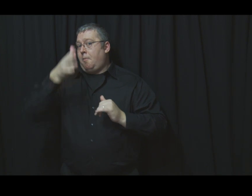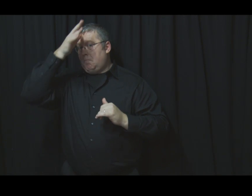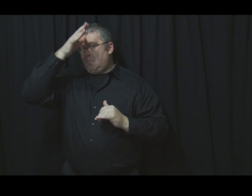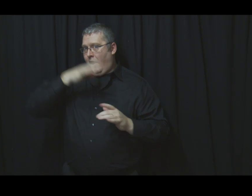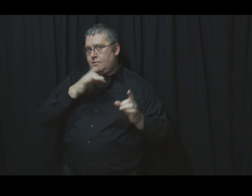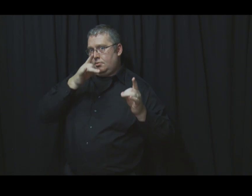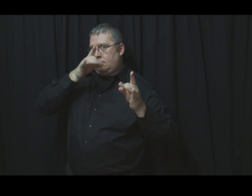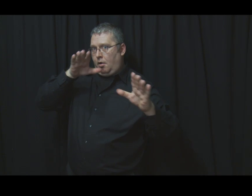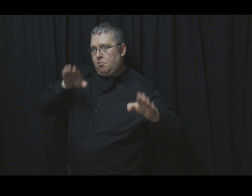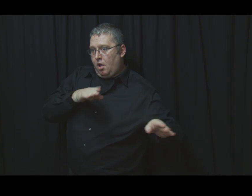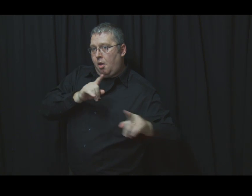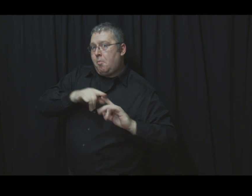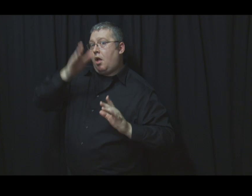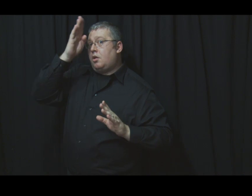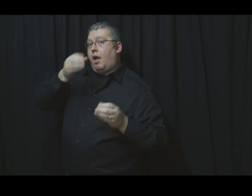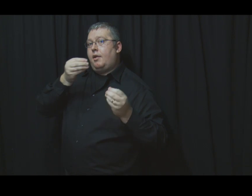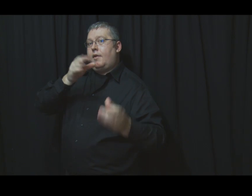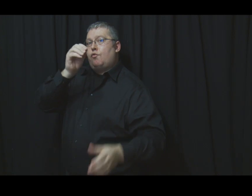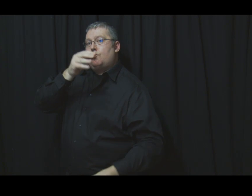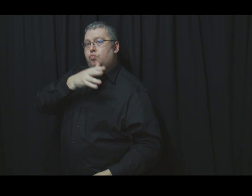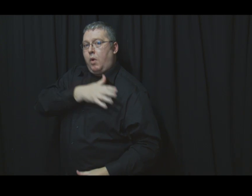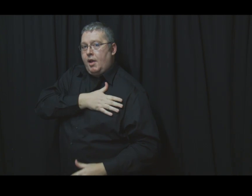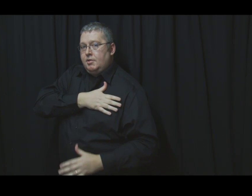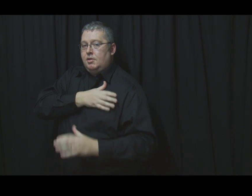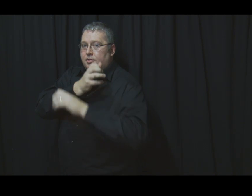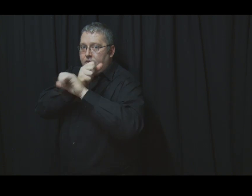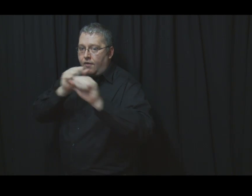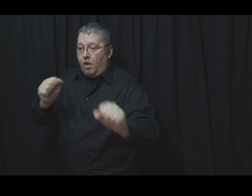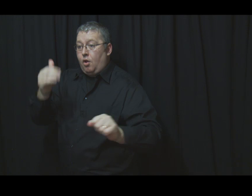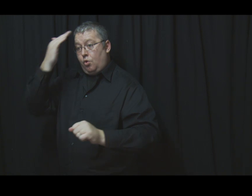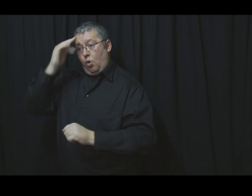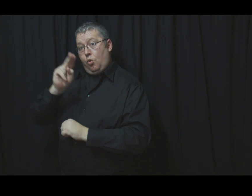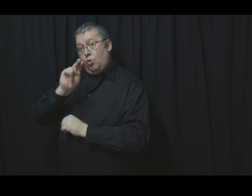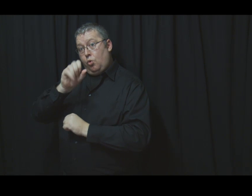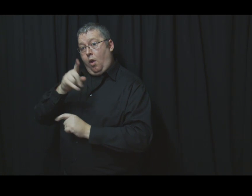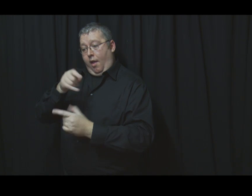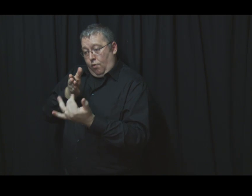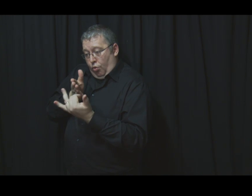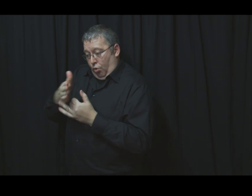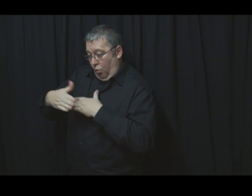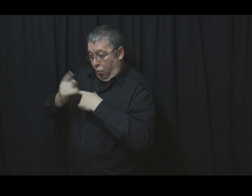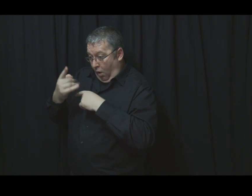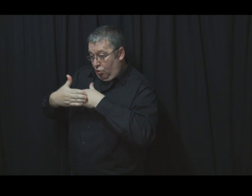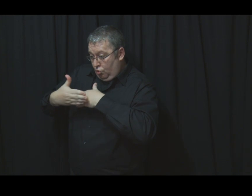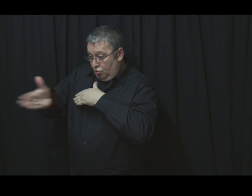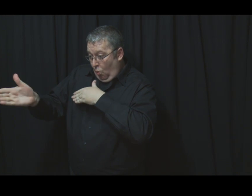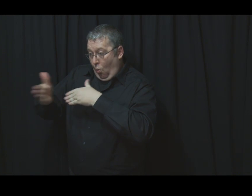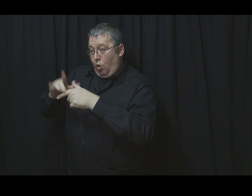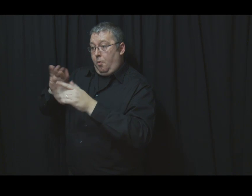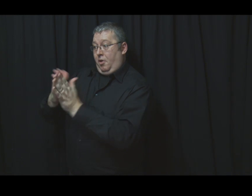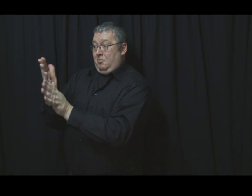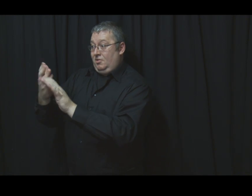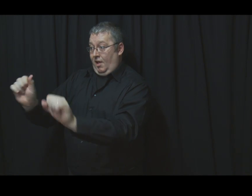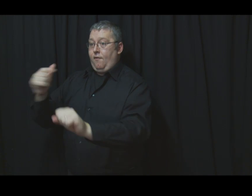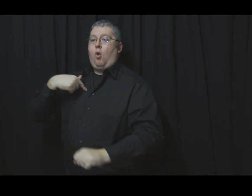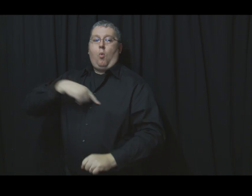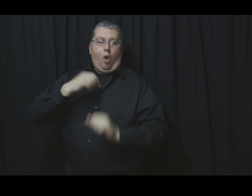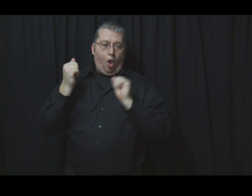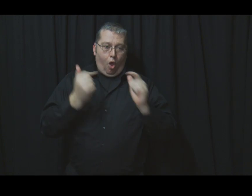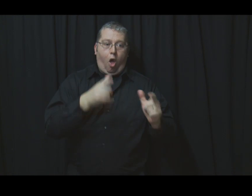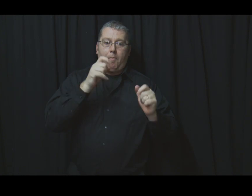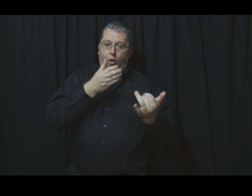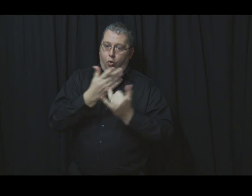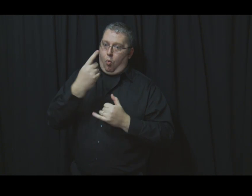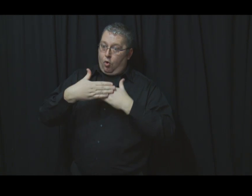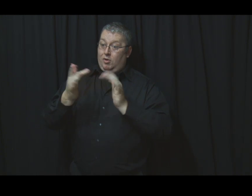message of God's grace and salvation, as Noah and his family had to go through a door to be saved, so we need to go through a door to be saved. Jesus Christ said, "I am the